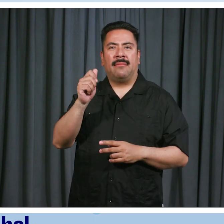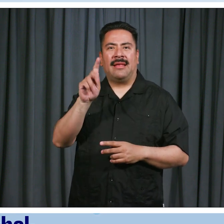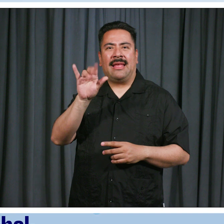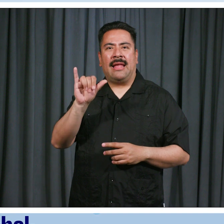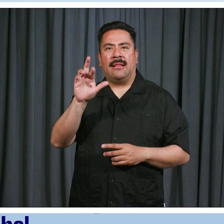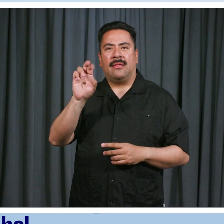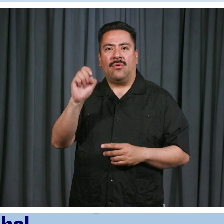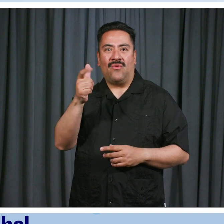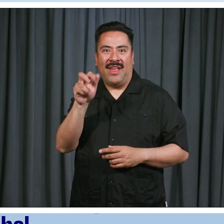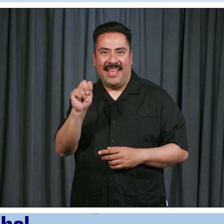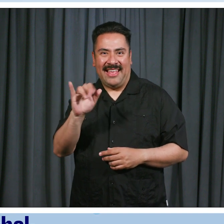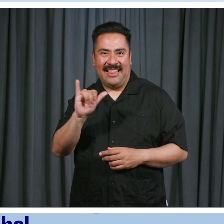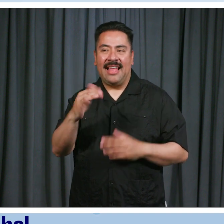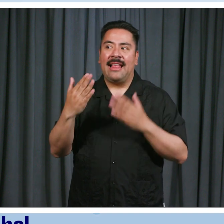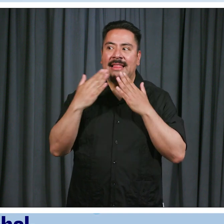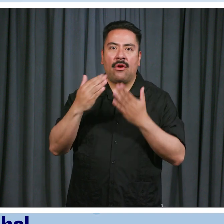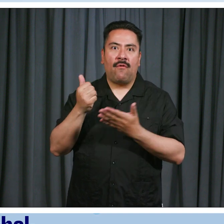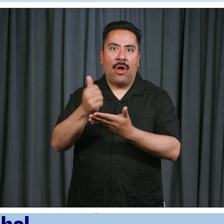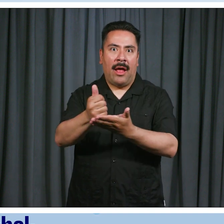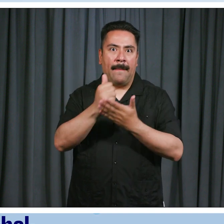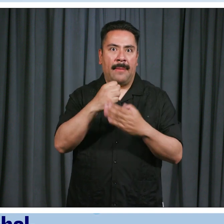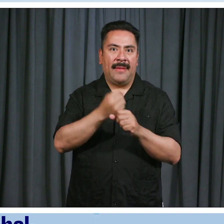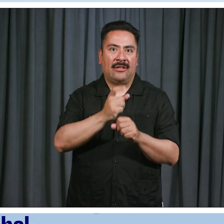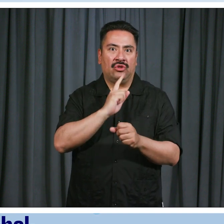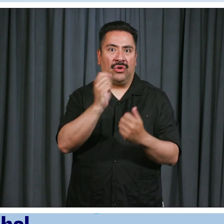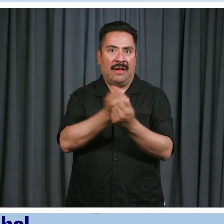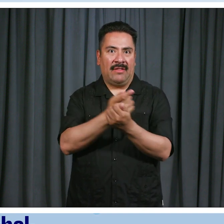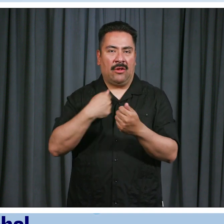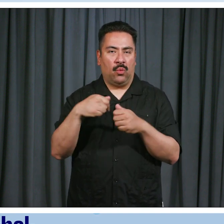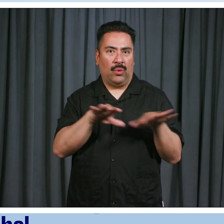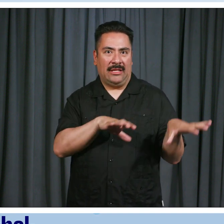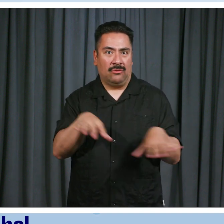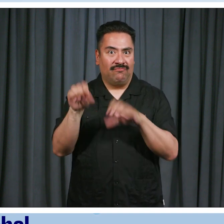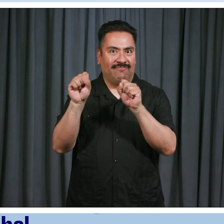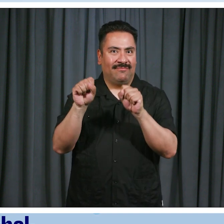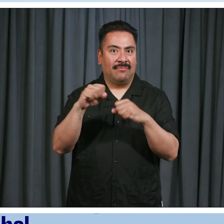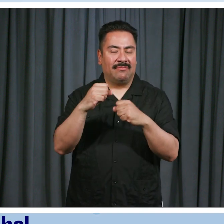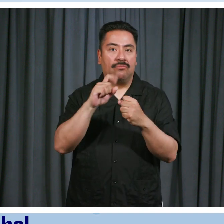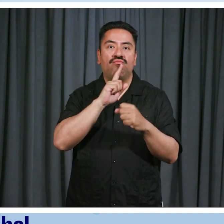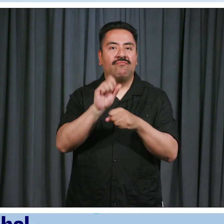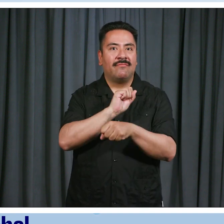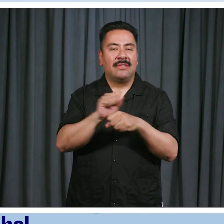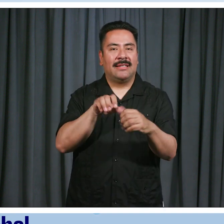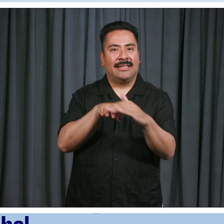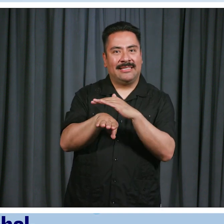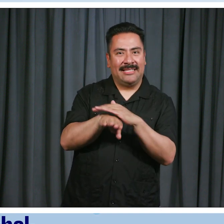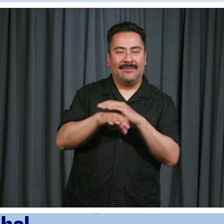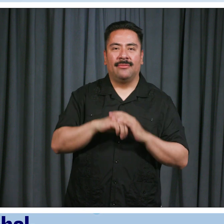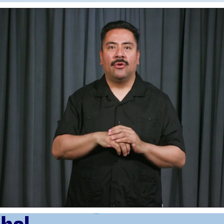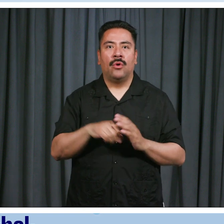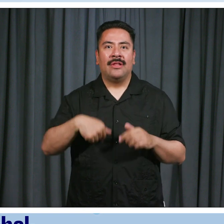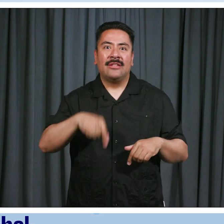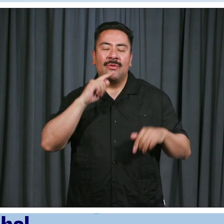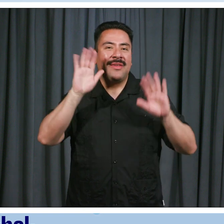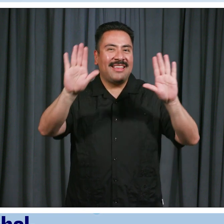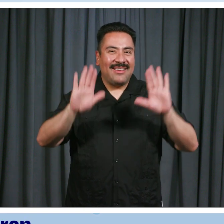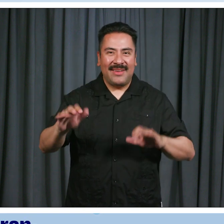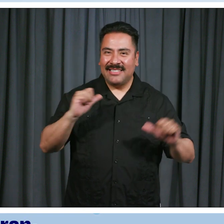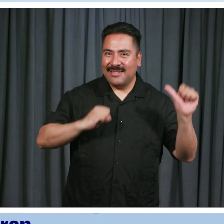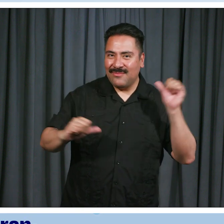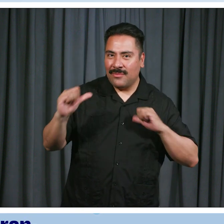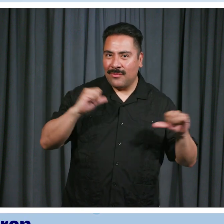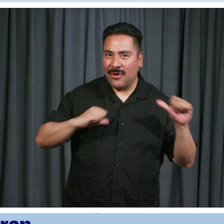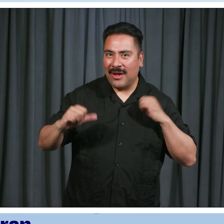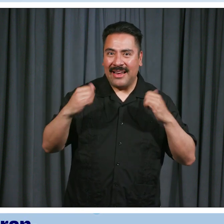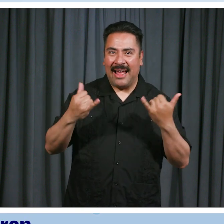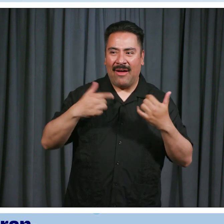you so much for helping to make sure everything that we do is accessible. This is going to be a music program, and